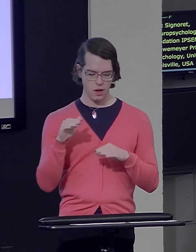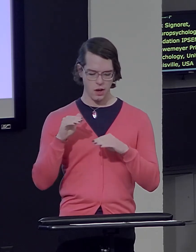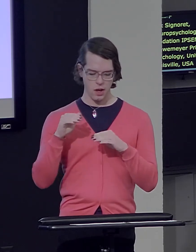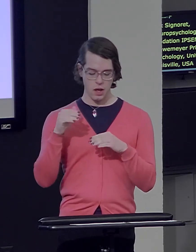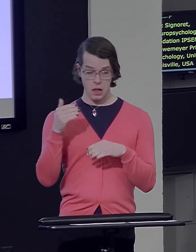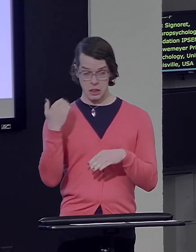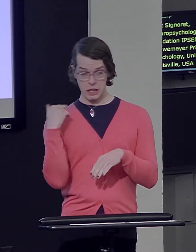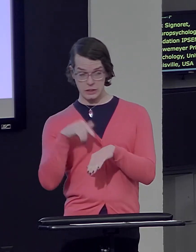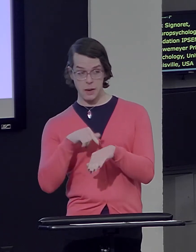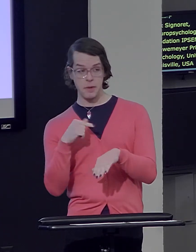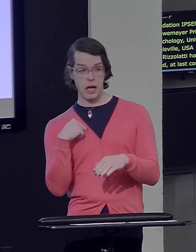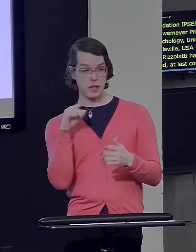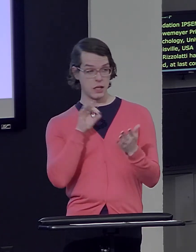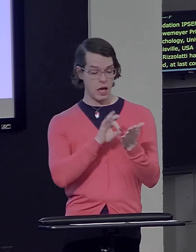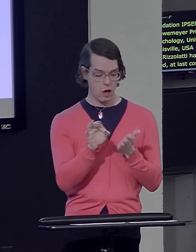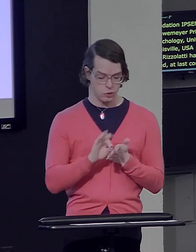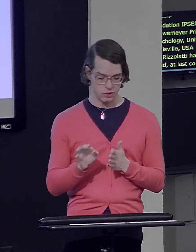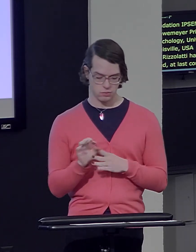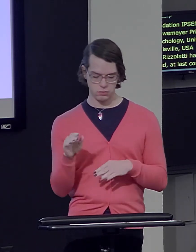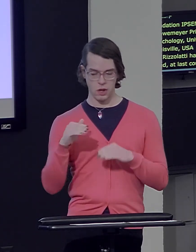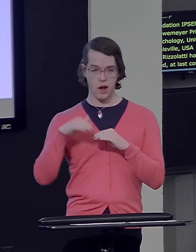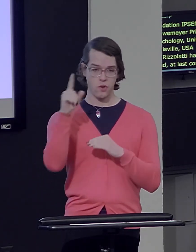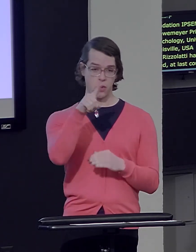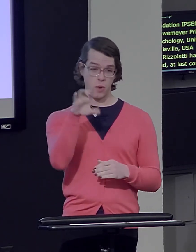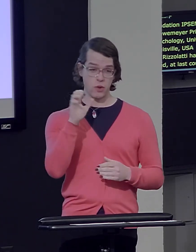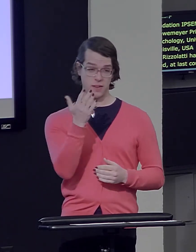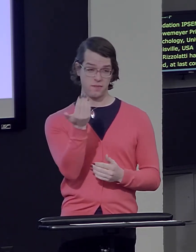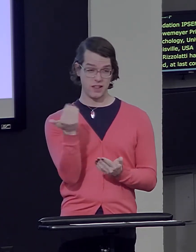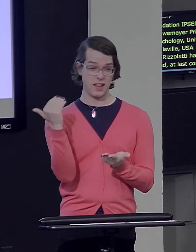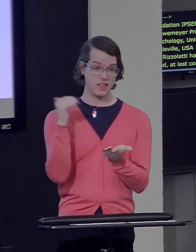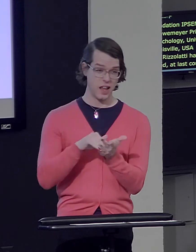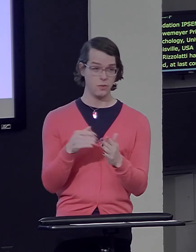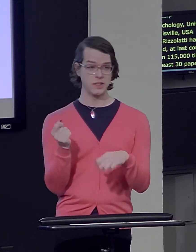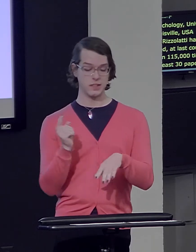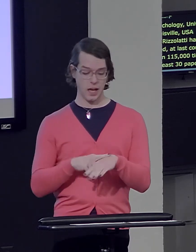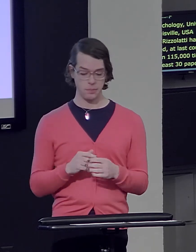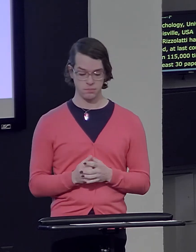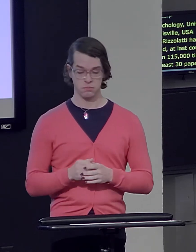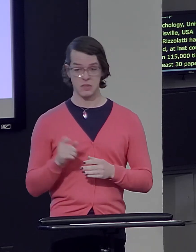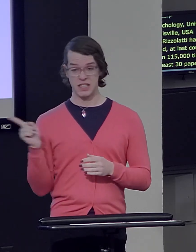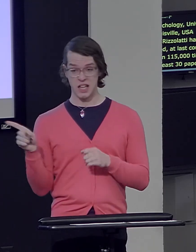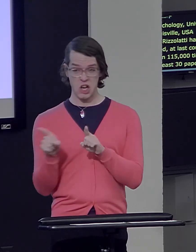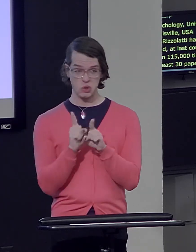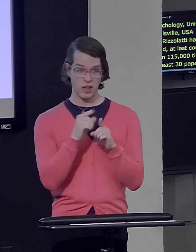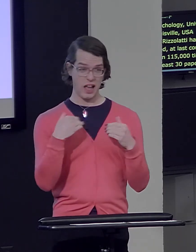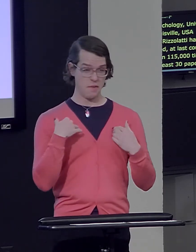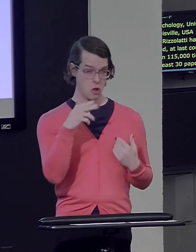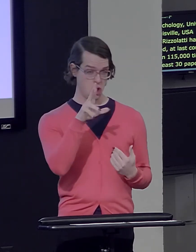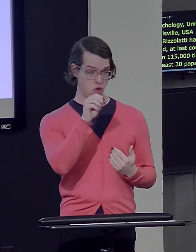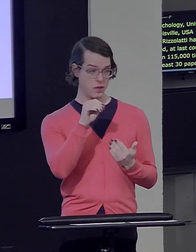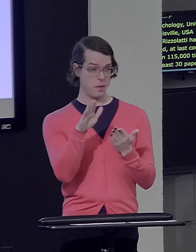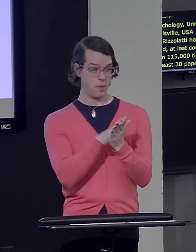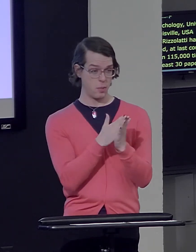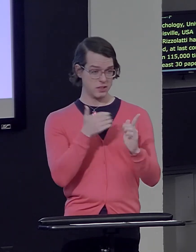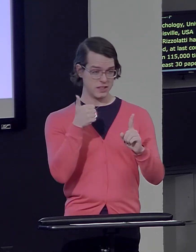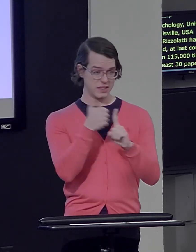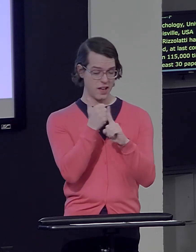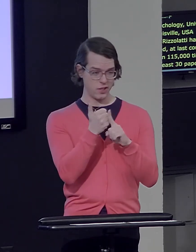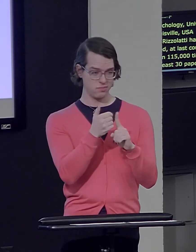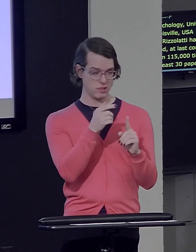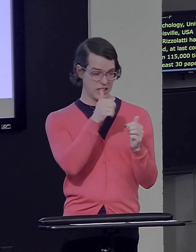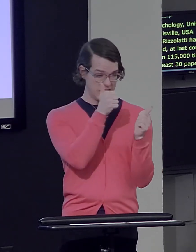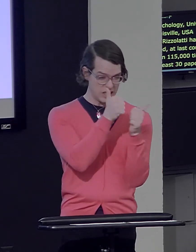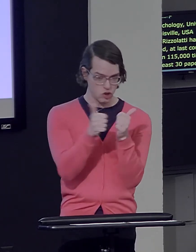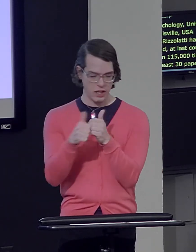Dr. Rizzolatti has been cited, at last count, more than 115,000 times, with at least